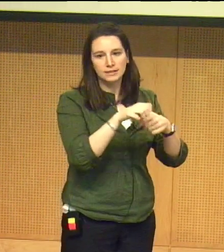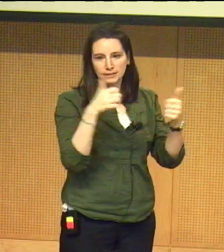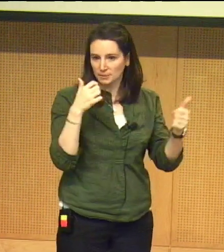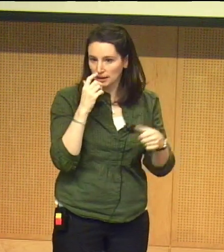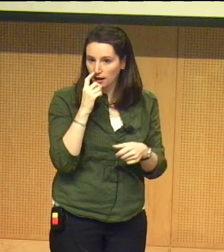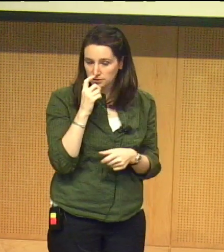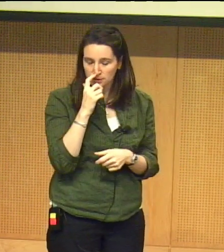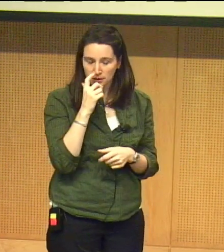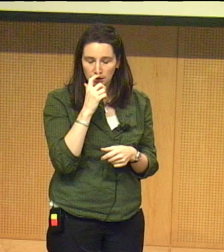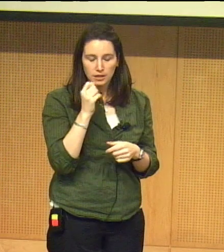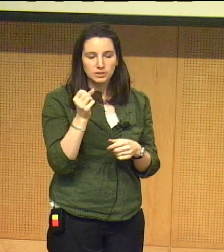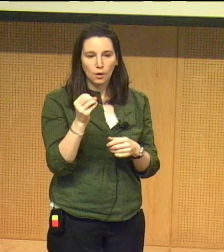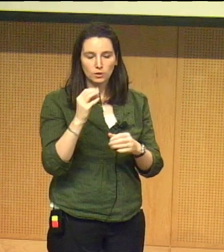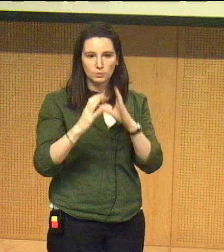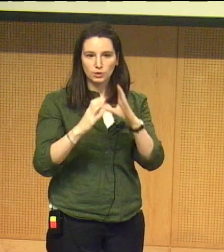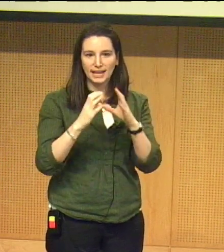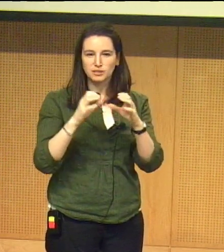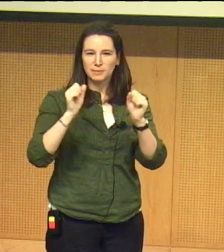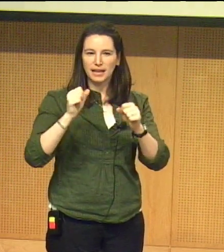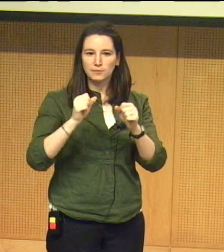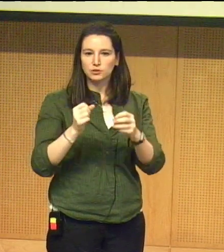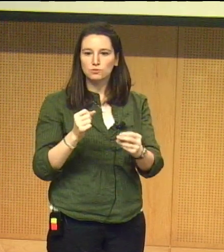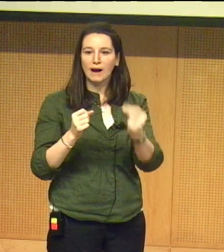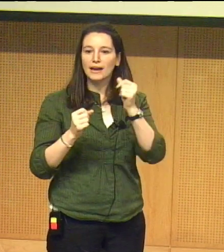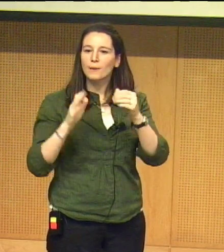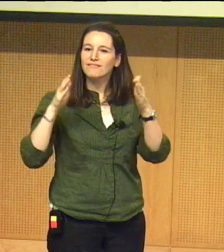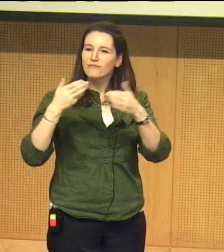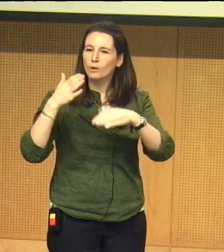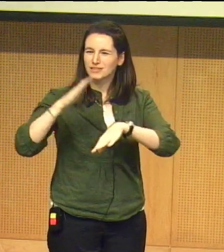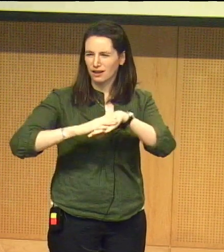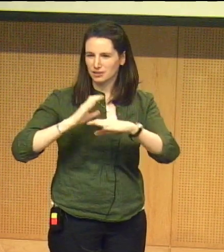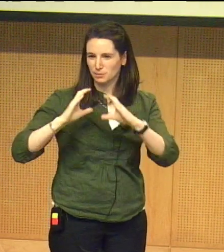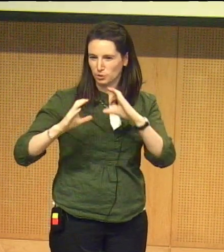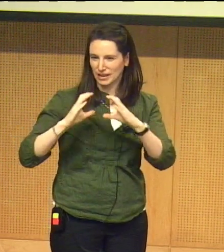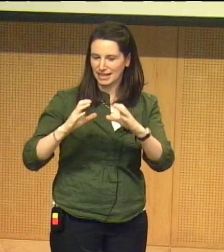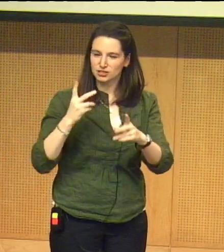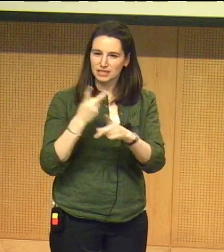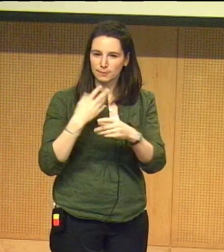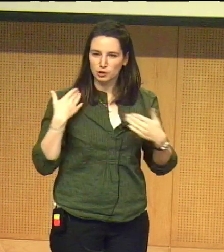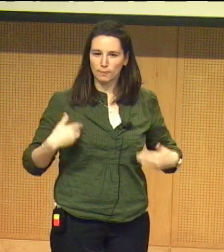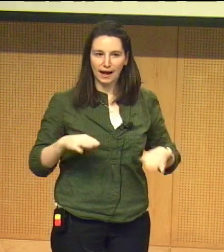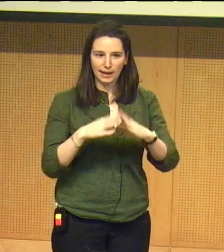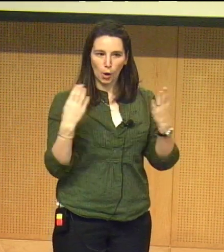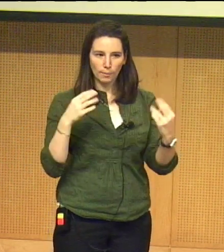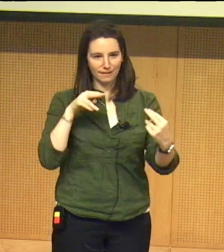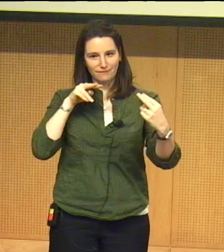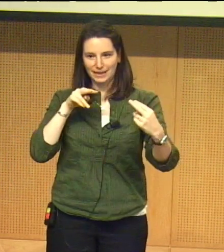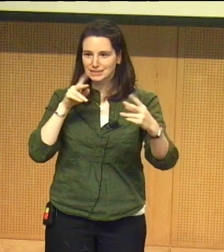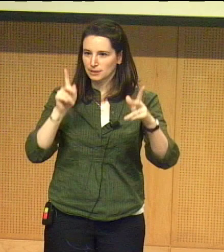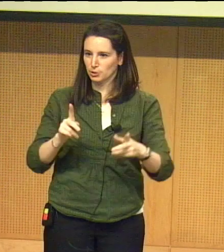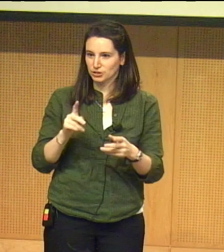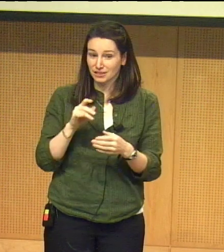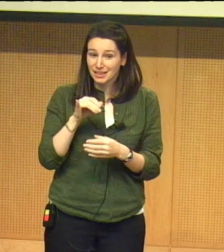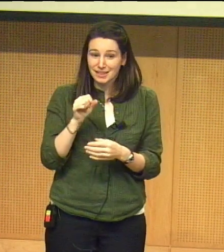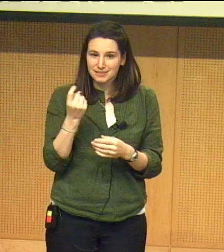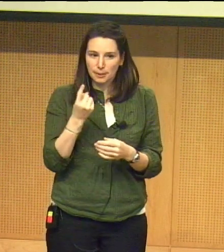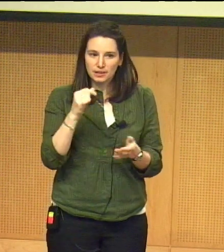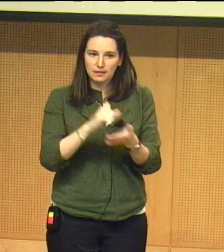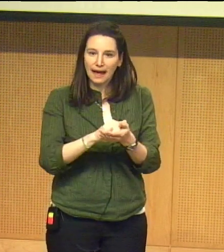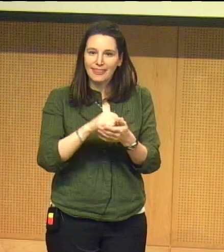something else. So communication, being able to right away focus on communication, keeping your body open and facing a person is something that they